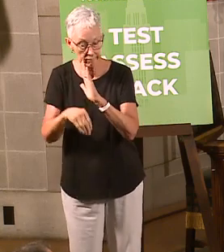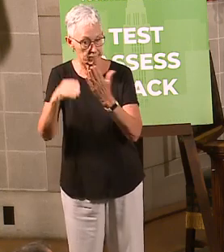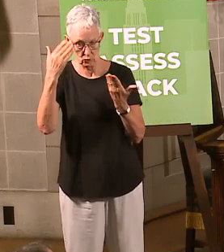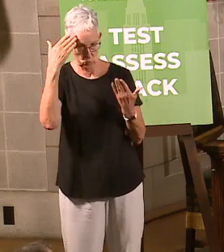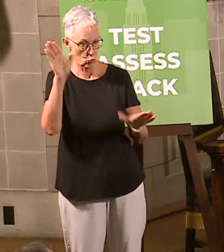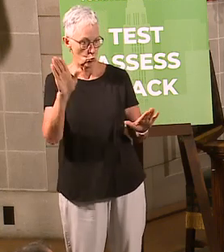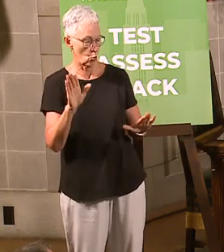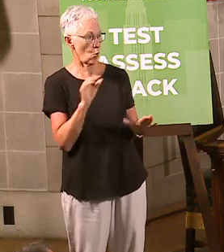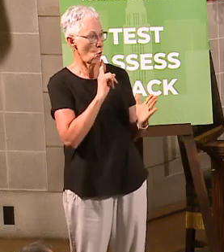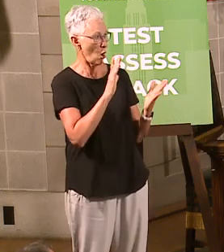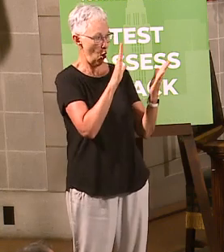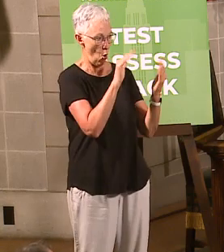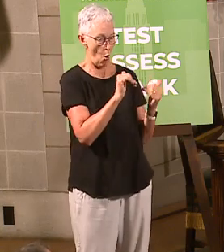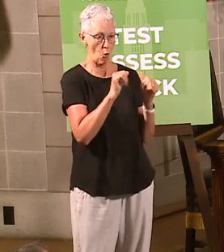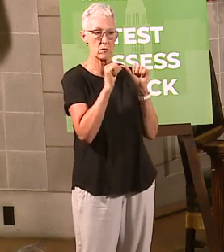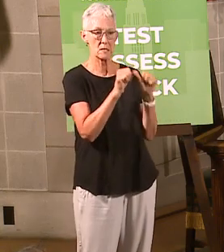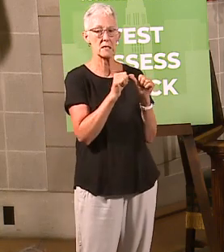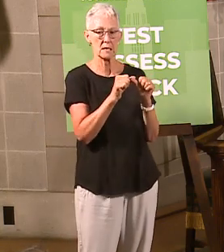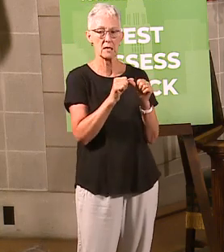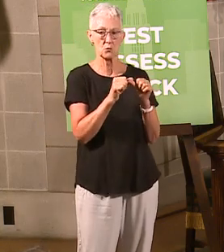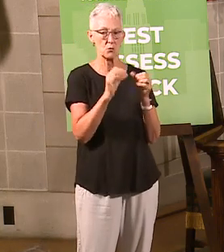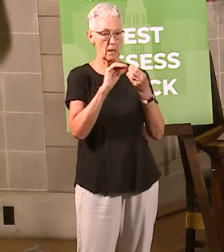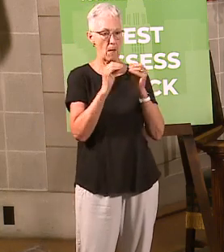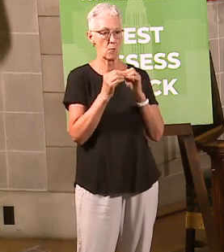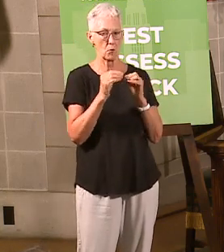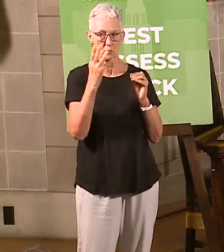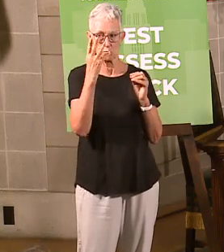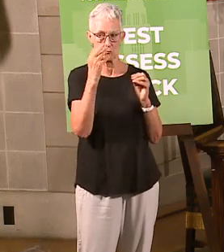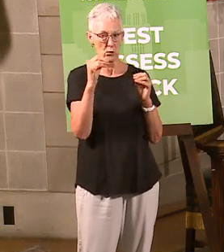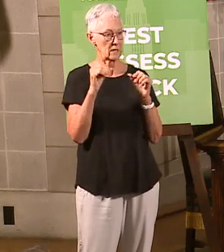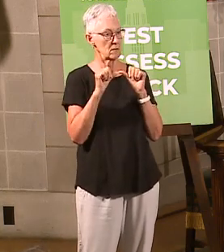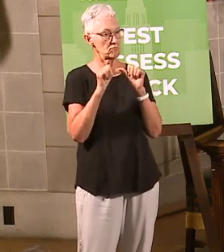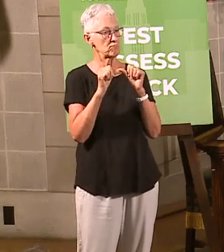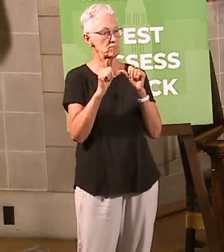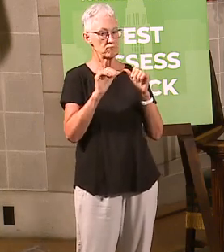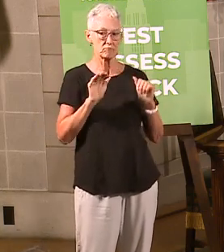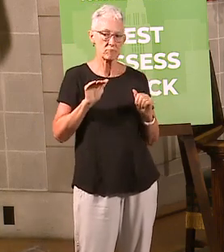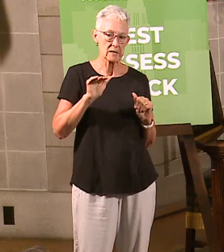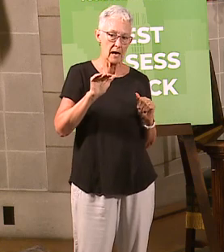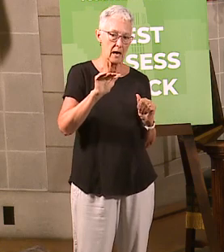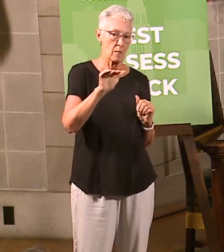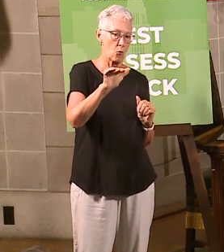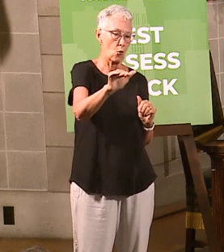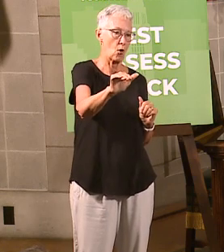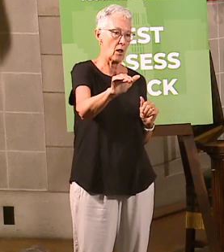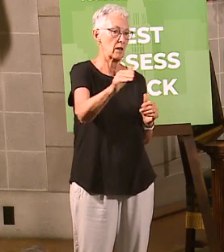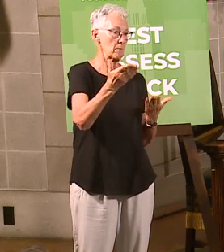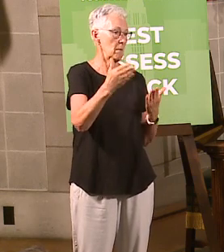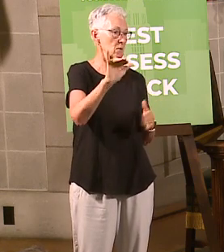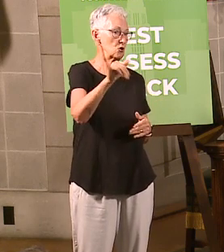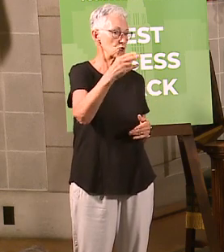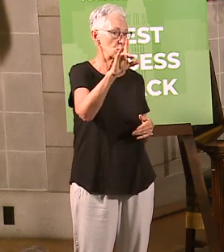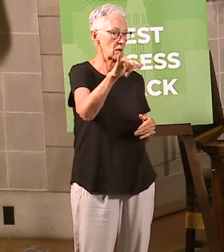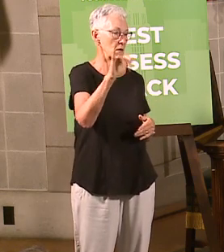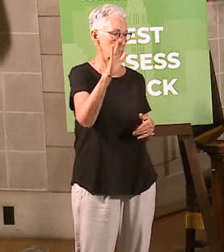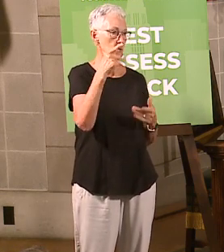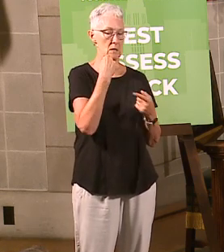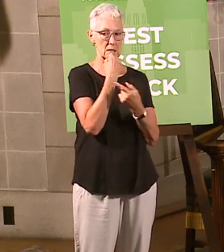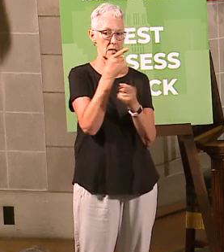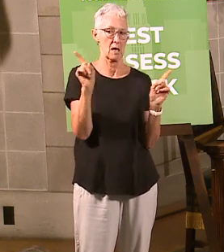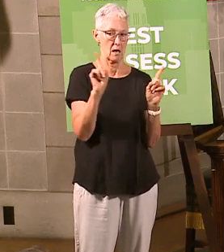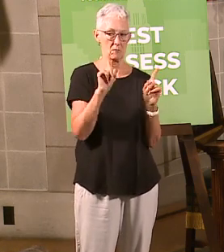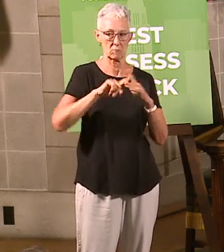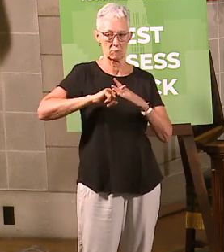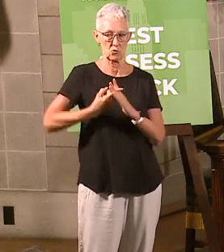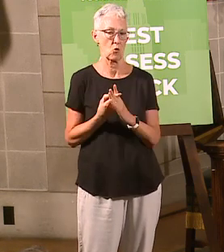we continue to remain stable as we go through the end of June and into July, and that sometime in July we can make an announcement when phase 4 would be able to